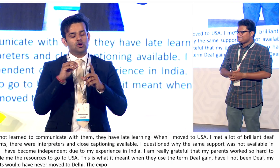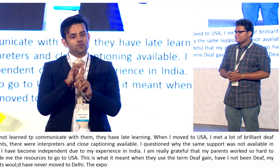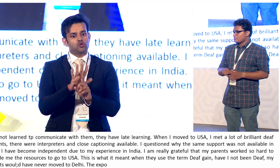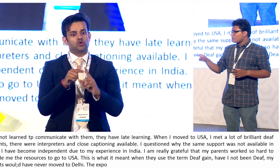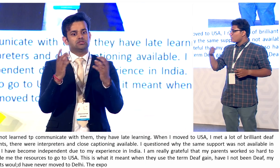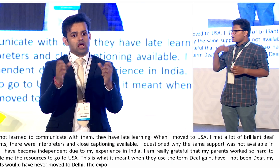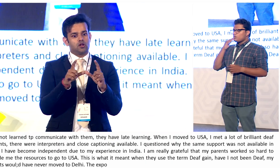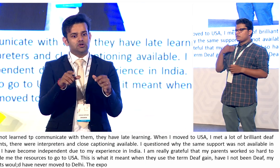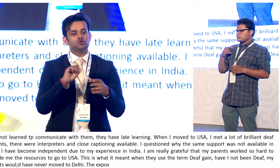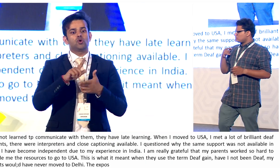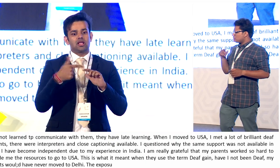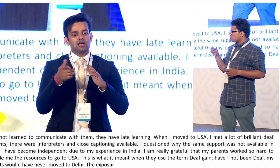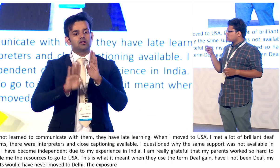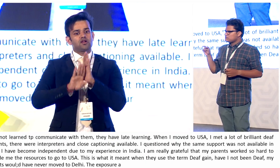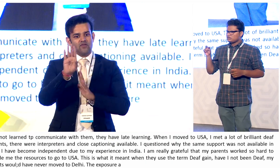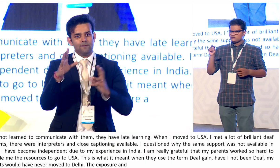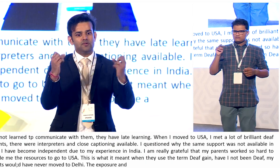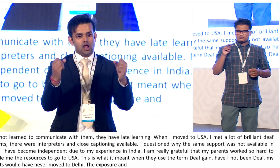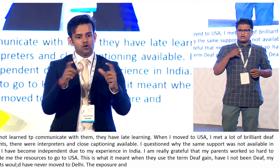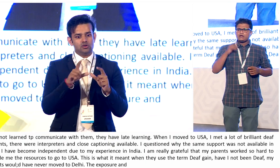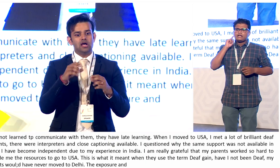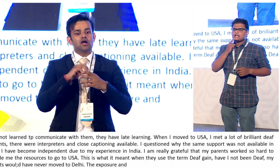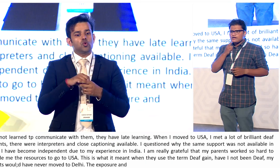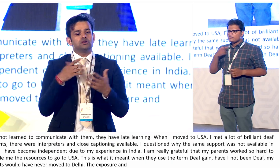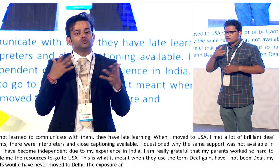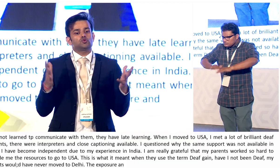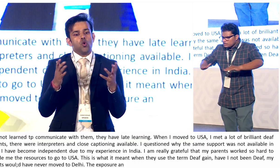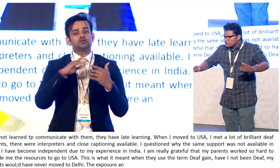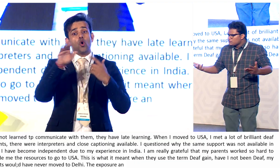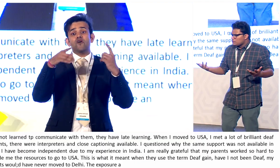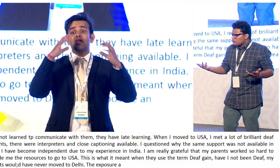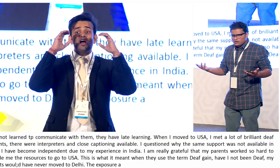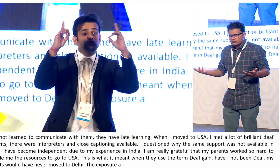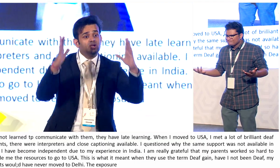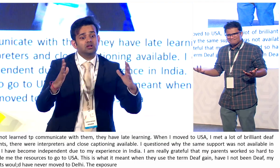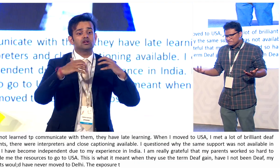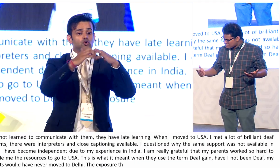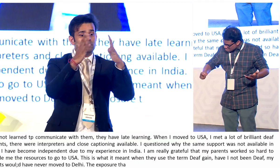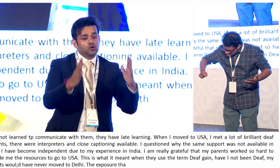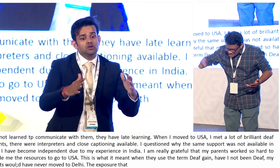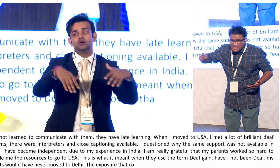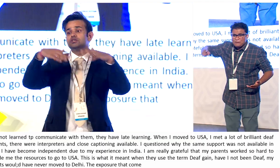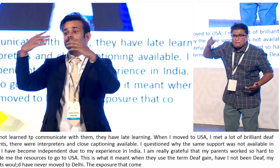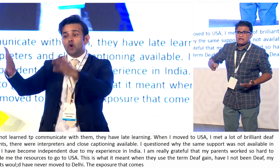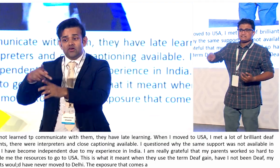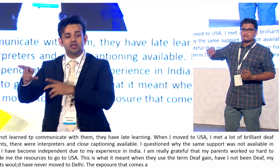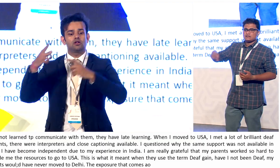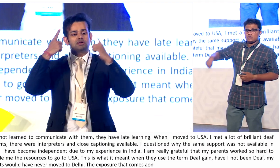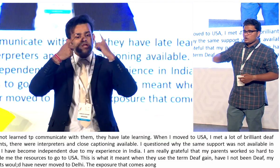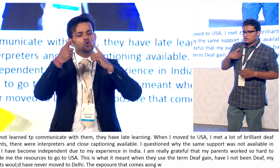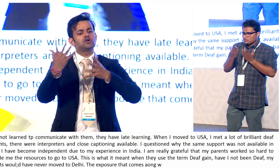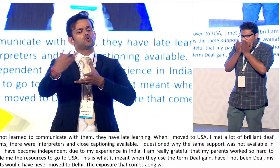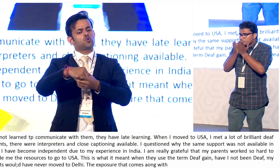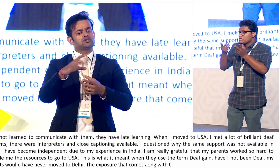When I look around and I see deaf children, it's so vital. I encourage all of you who are